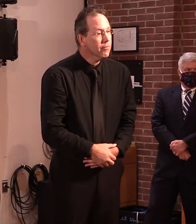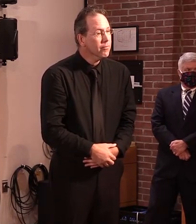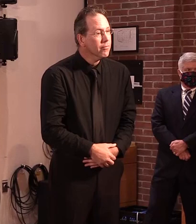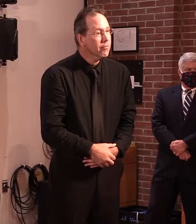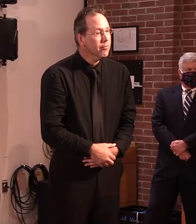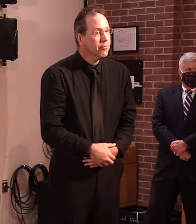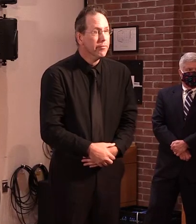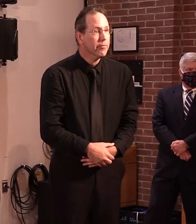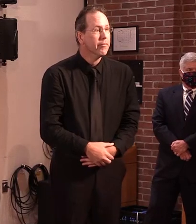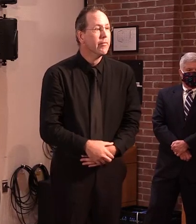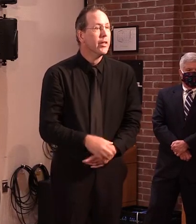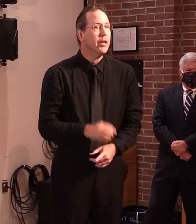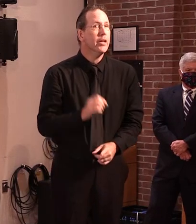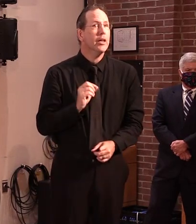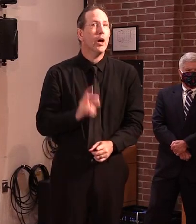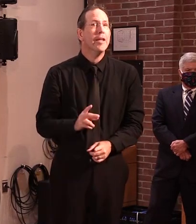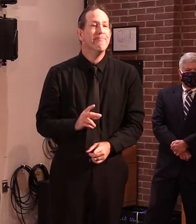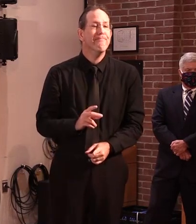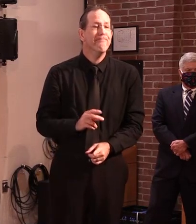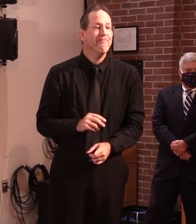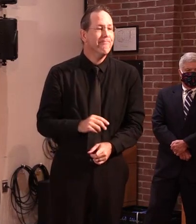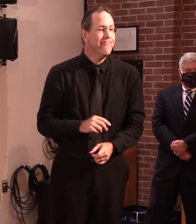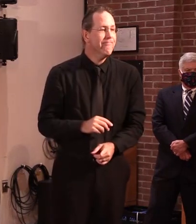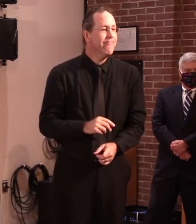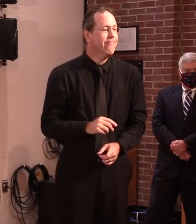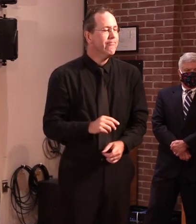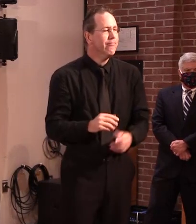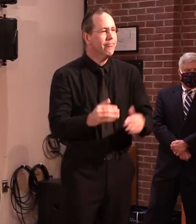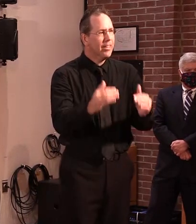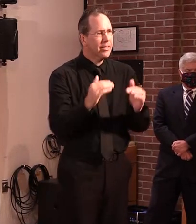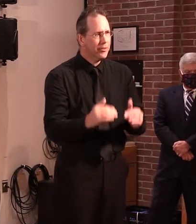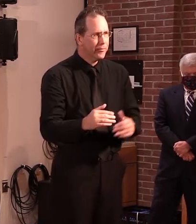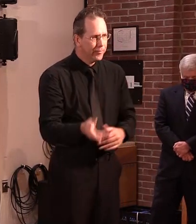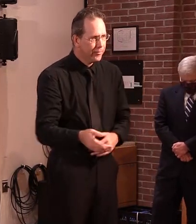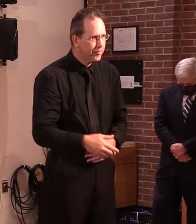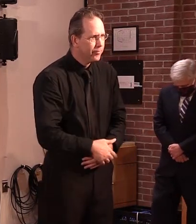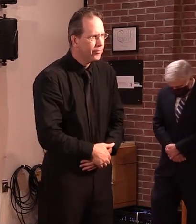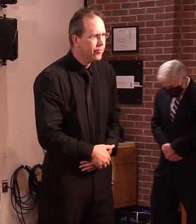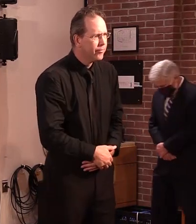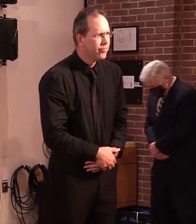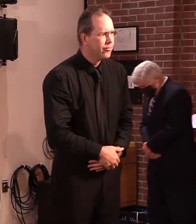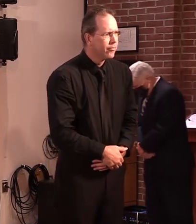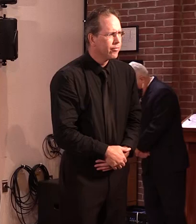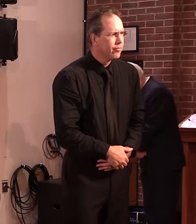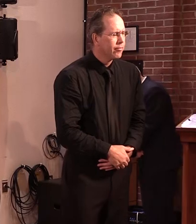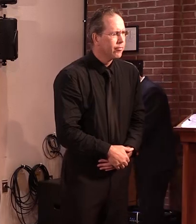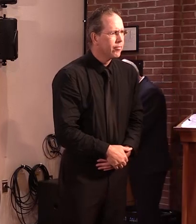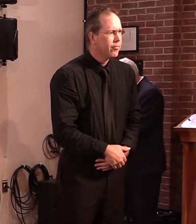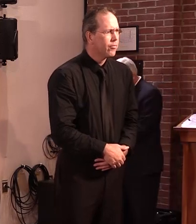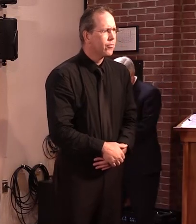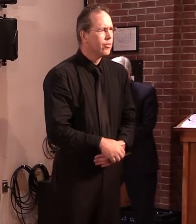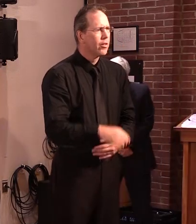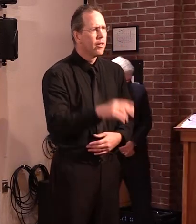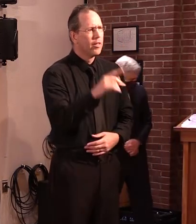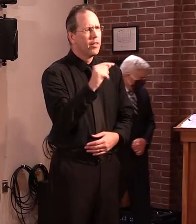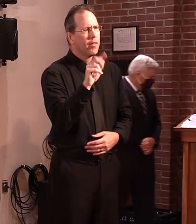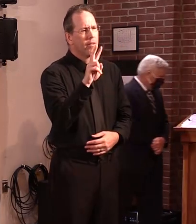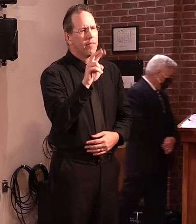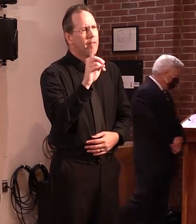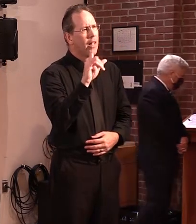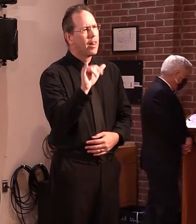Okay. We'll move to Lisa at the Valley Reporter. Good morning. Thank you for taking my